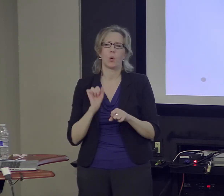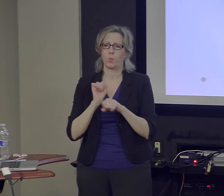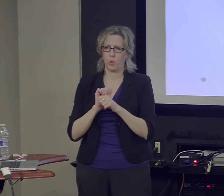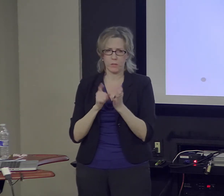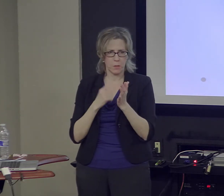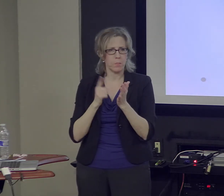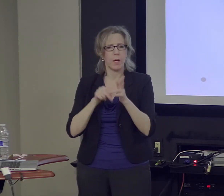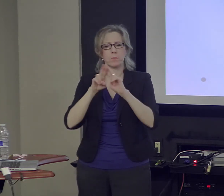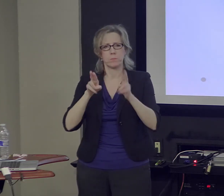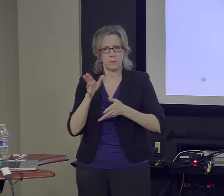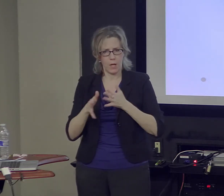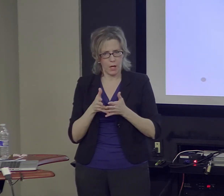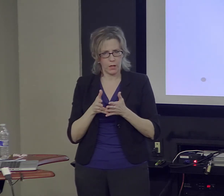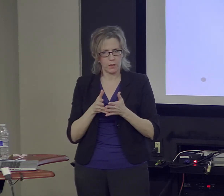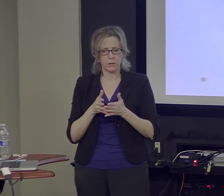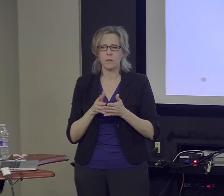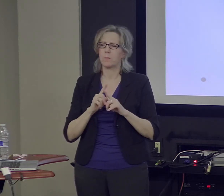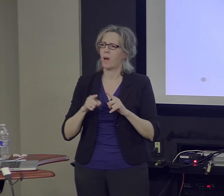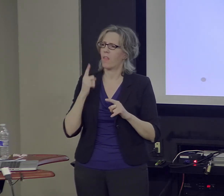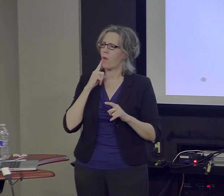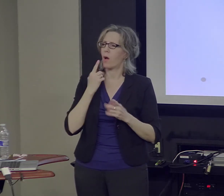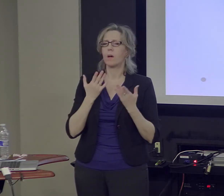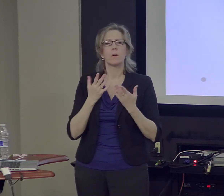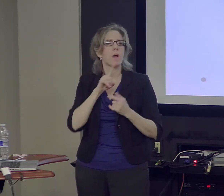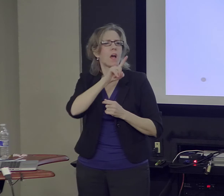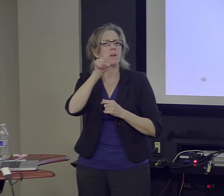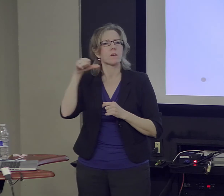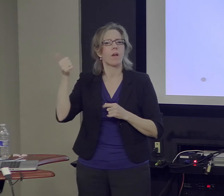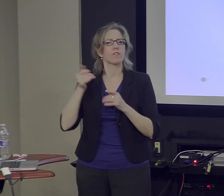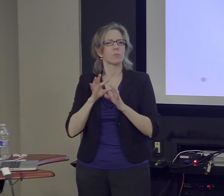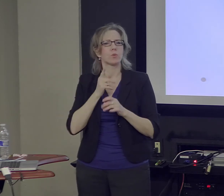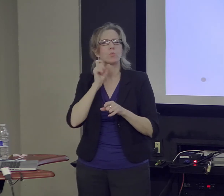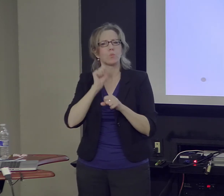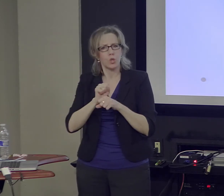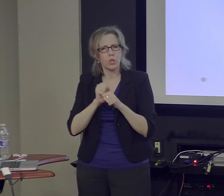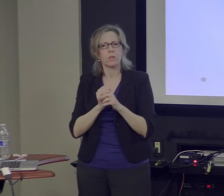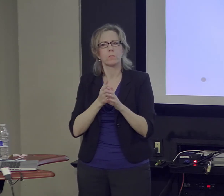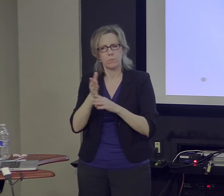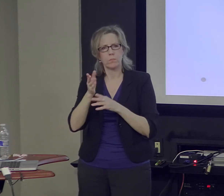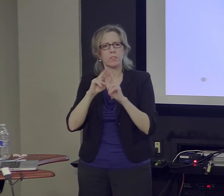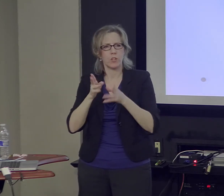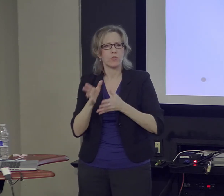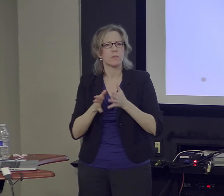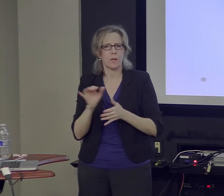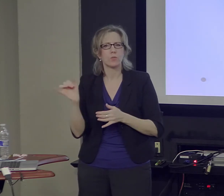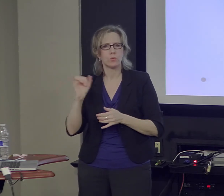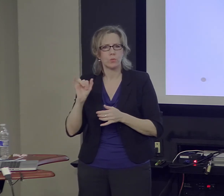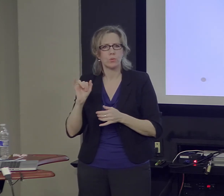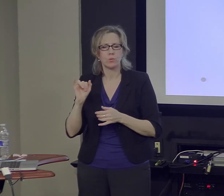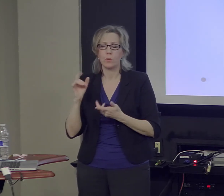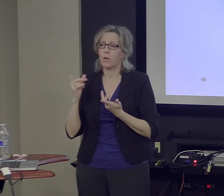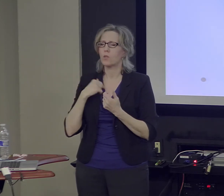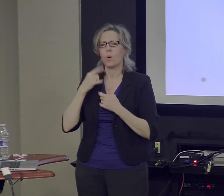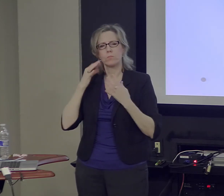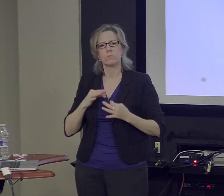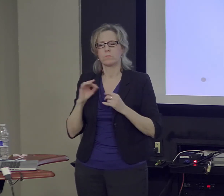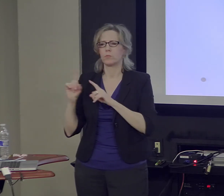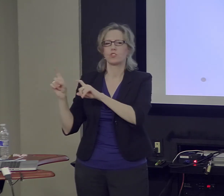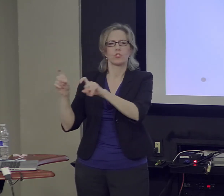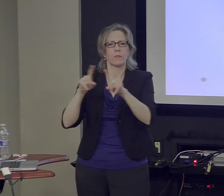When I began my research, I recognized that I'm one out of many interpreters who have experienced